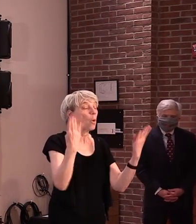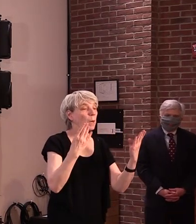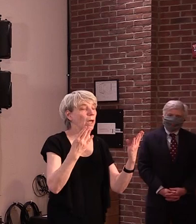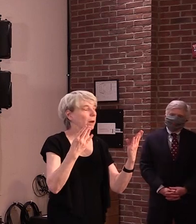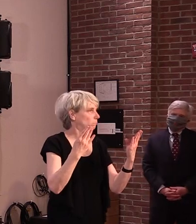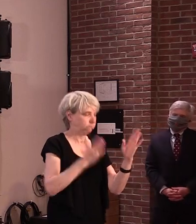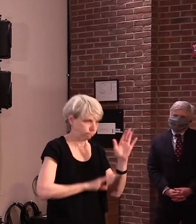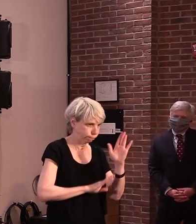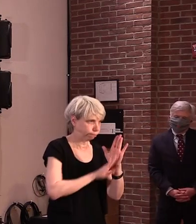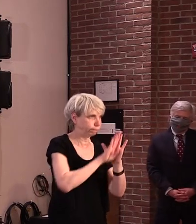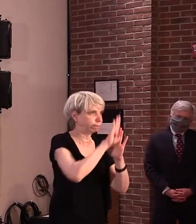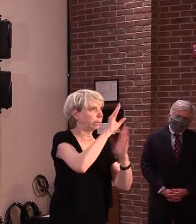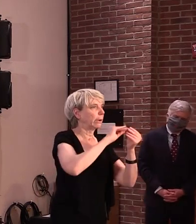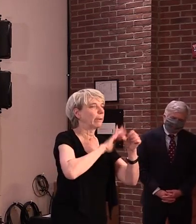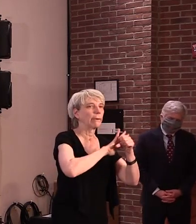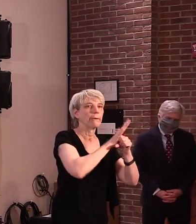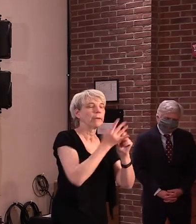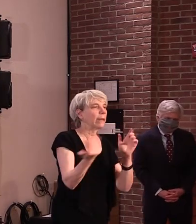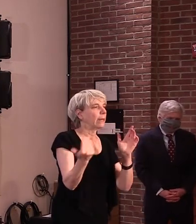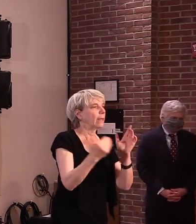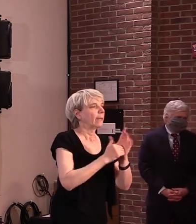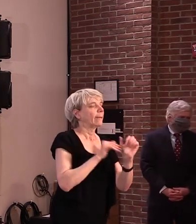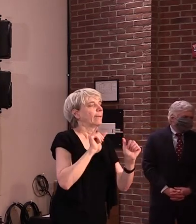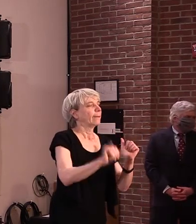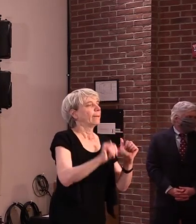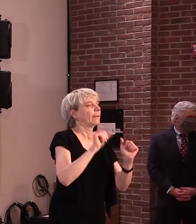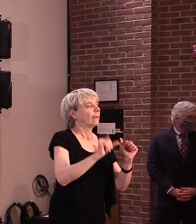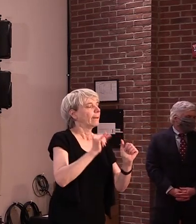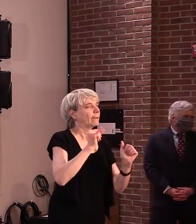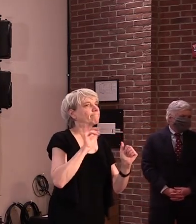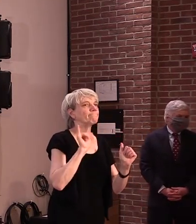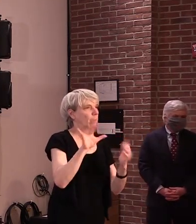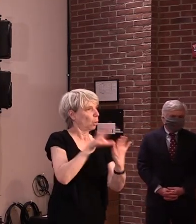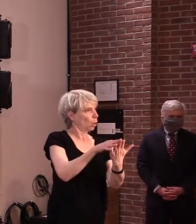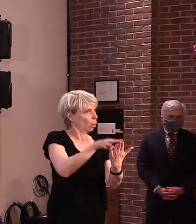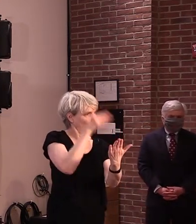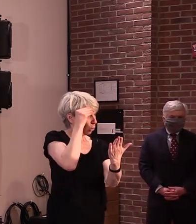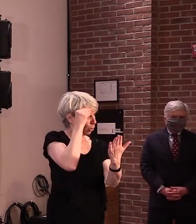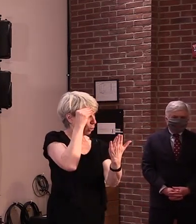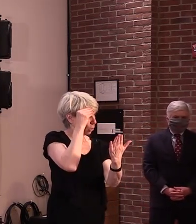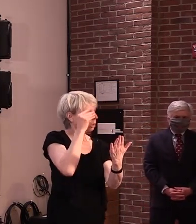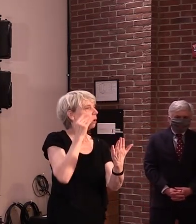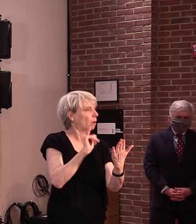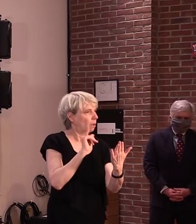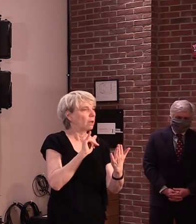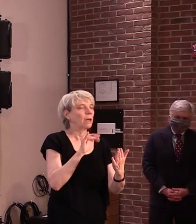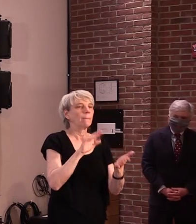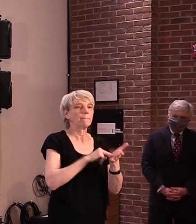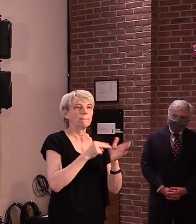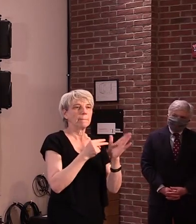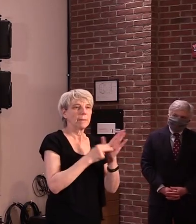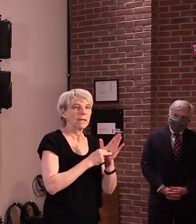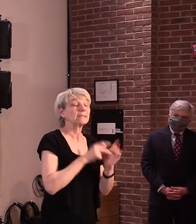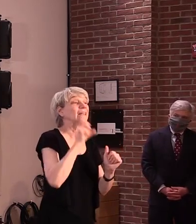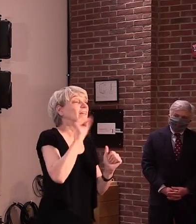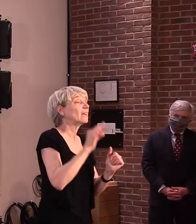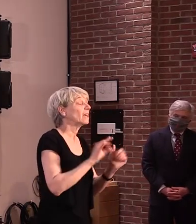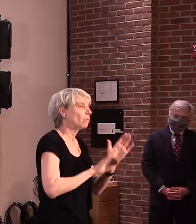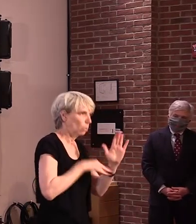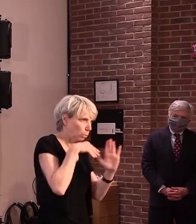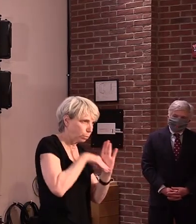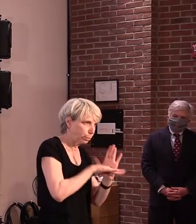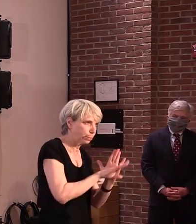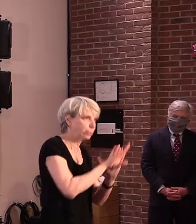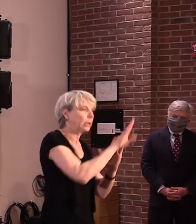resurgence, we'd want to know how quickly to implement certain mitigation strategies and how quickly we could come out of